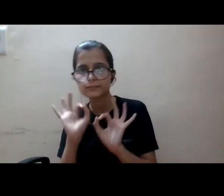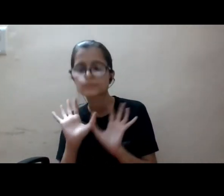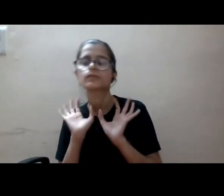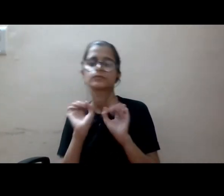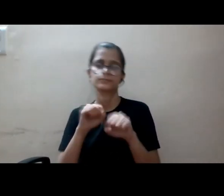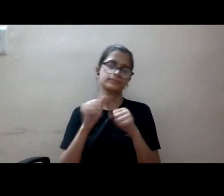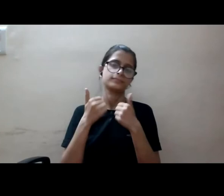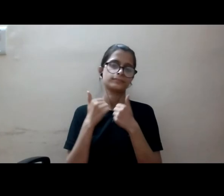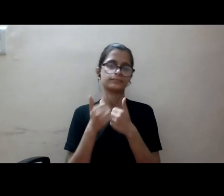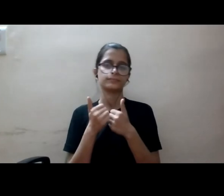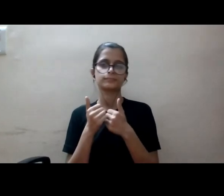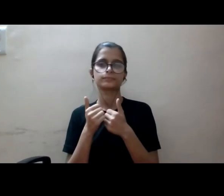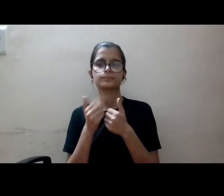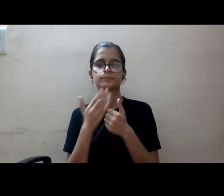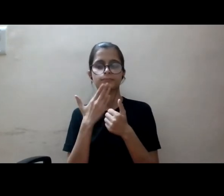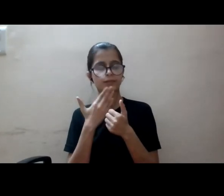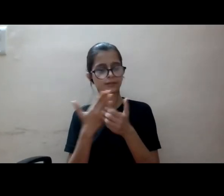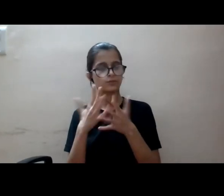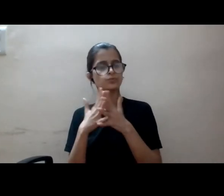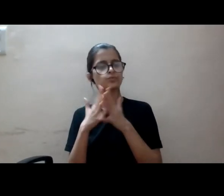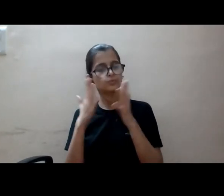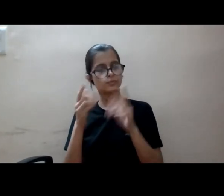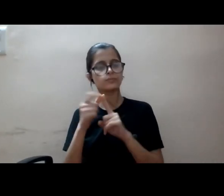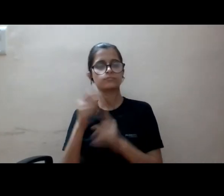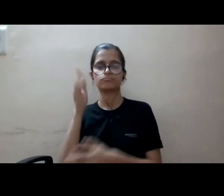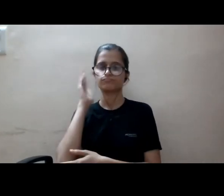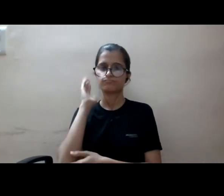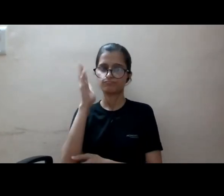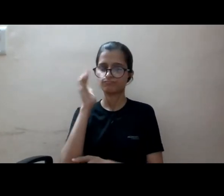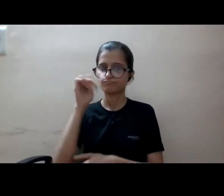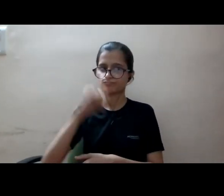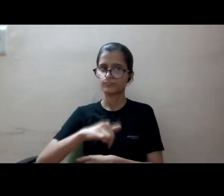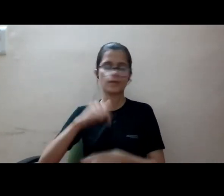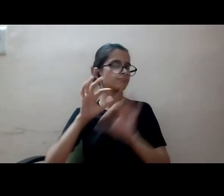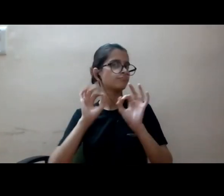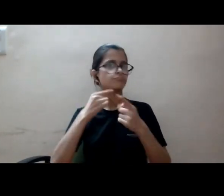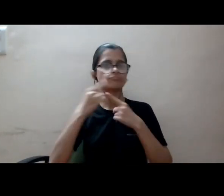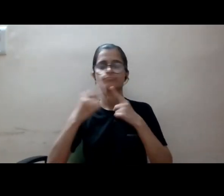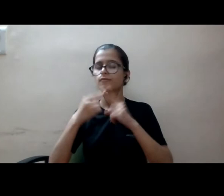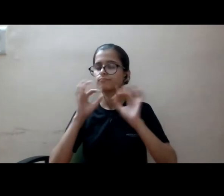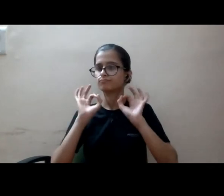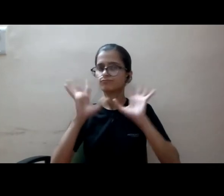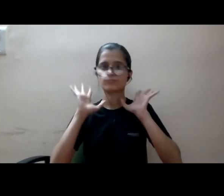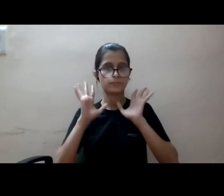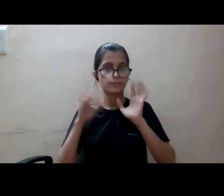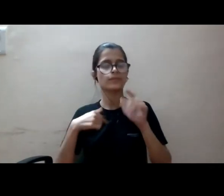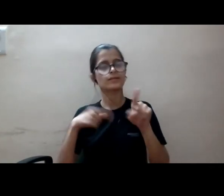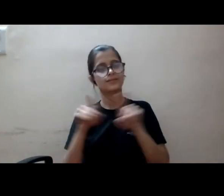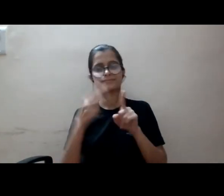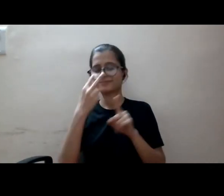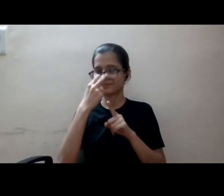Yes, sir. Thank you, Professor, for an absolutely fascinating talk. And I'm also a person with vision